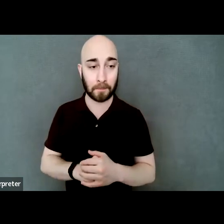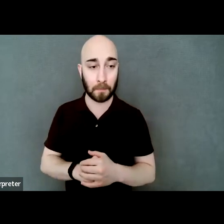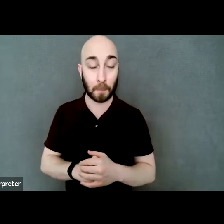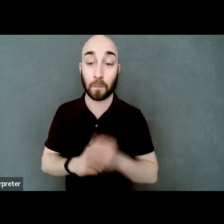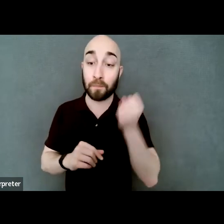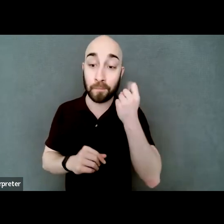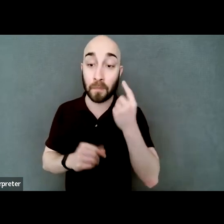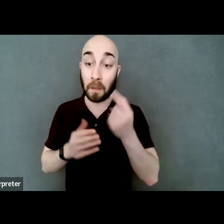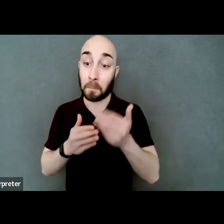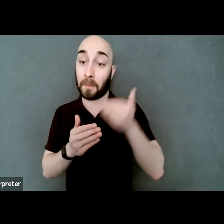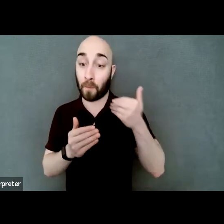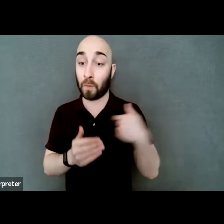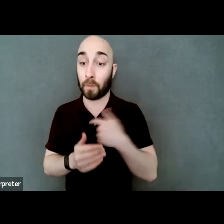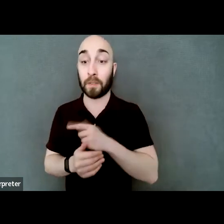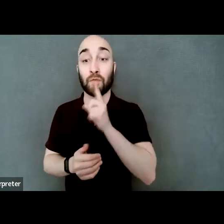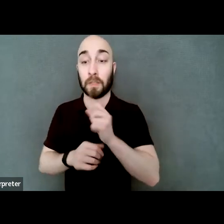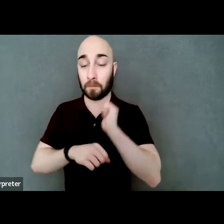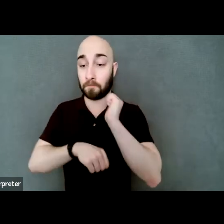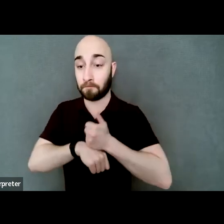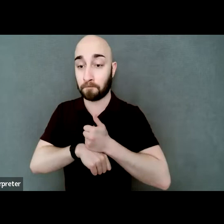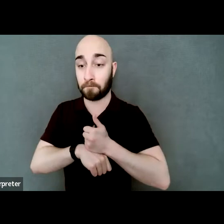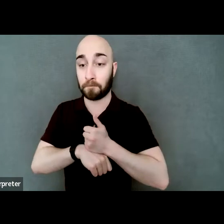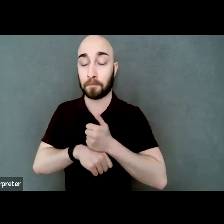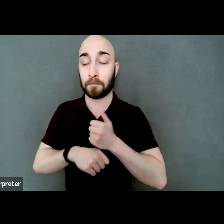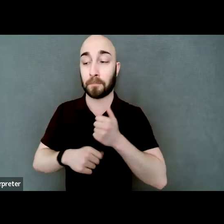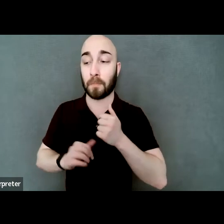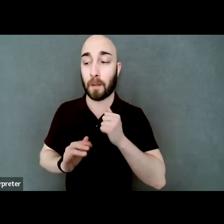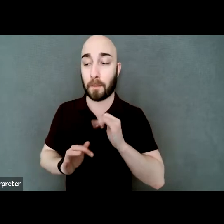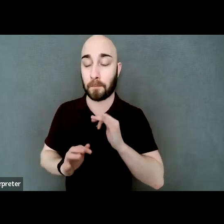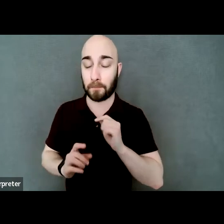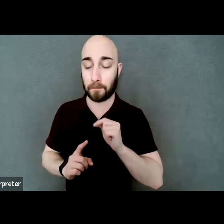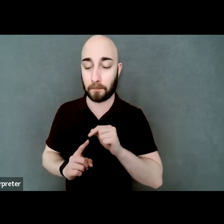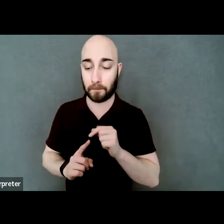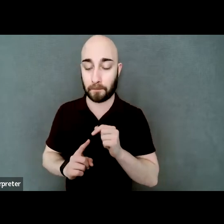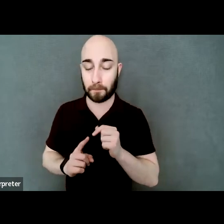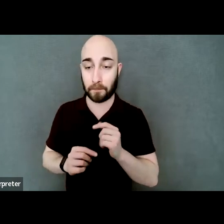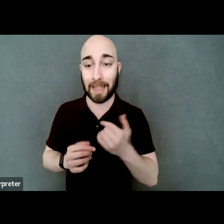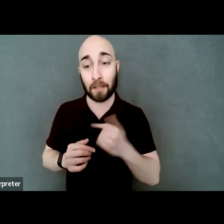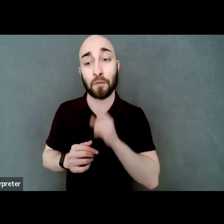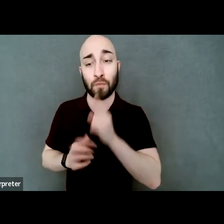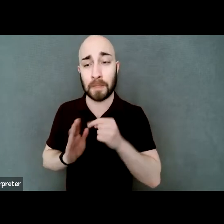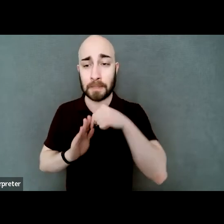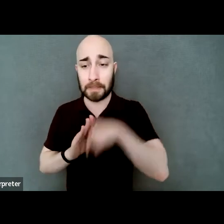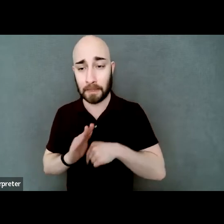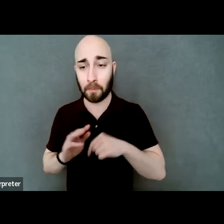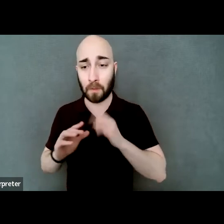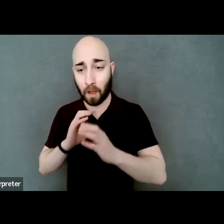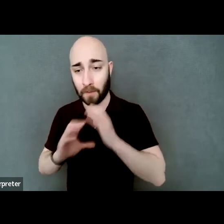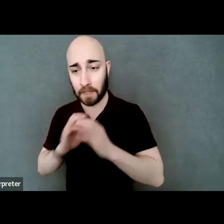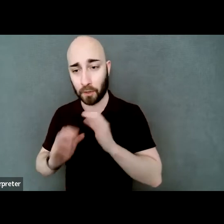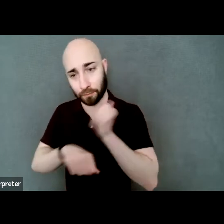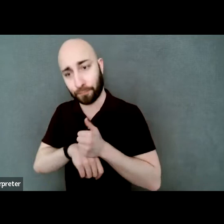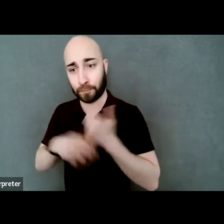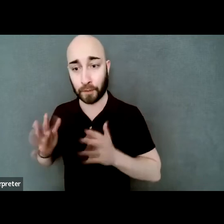However, before we really sat down and had real deep conversations, we had to decide on